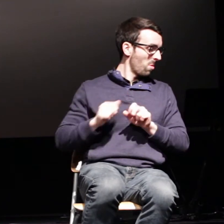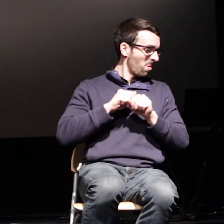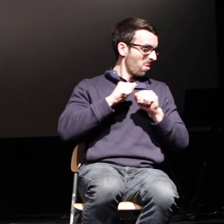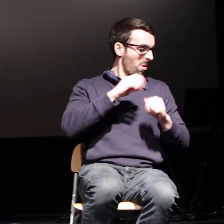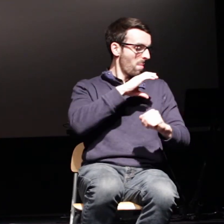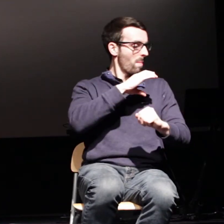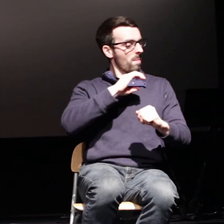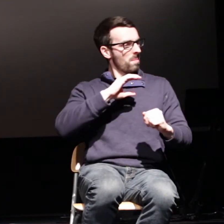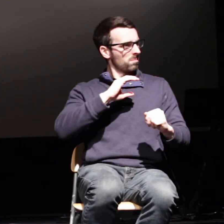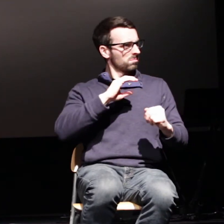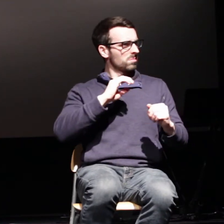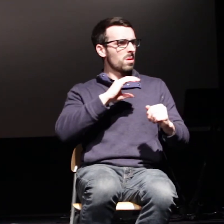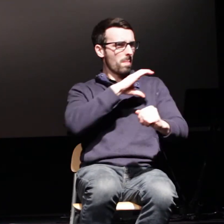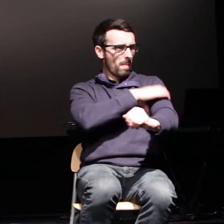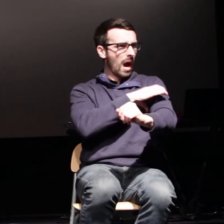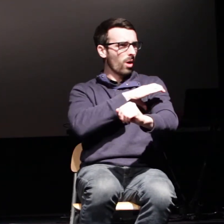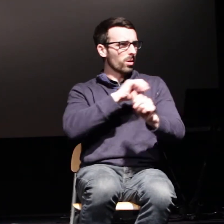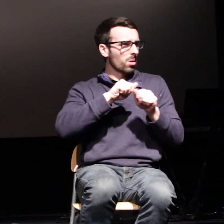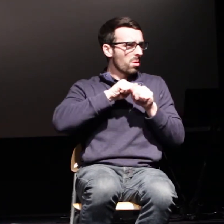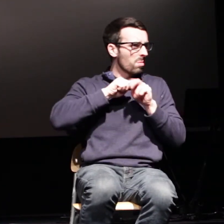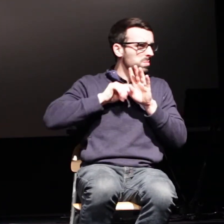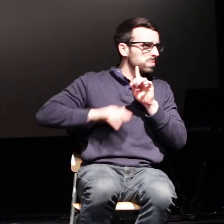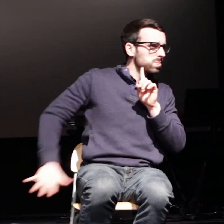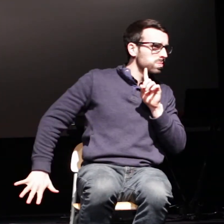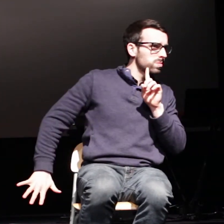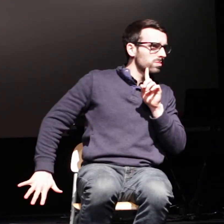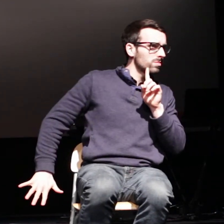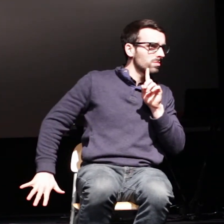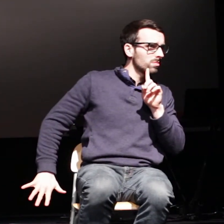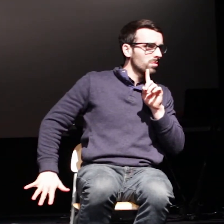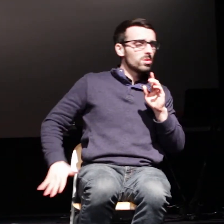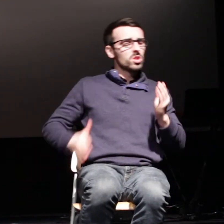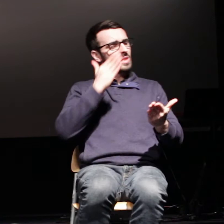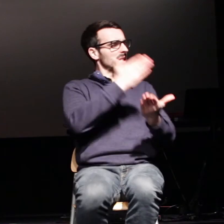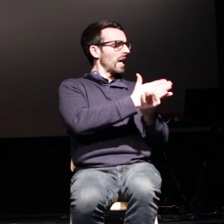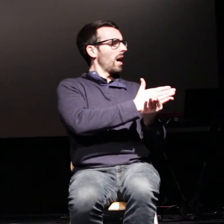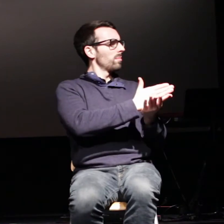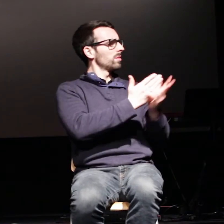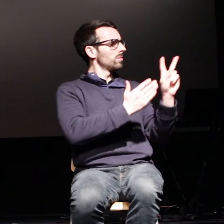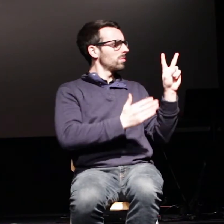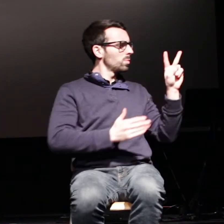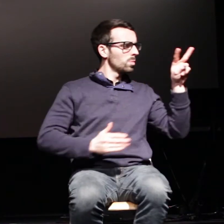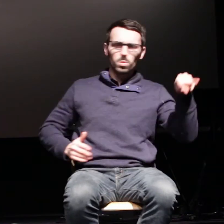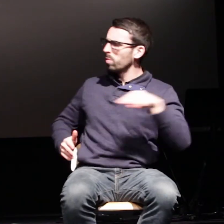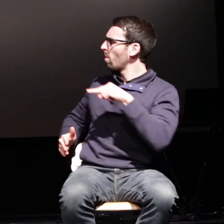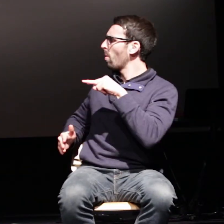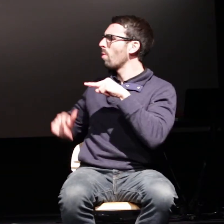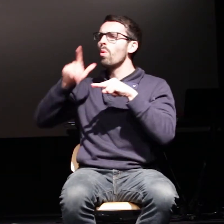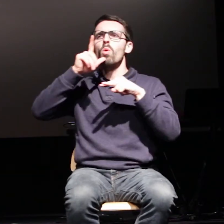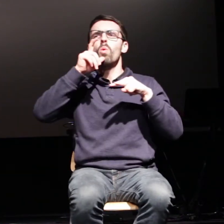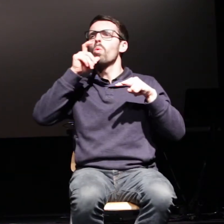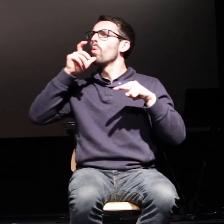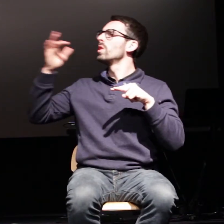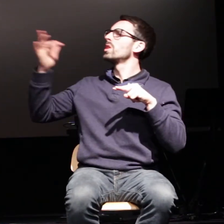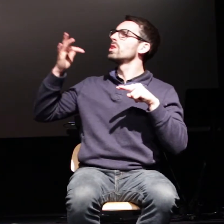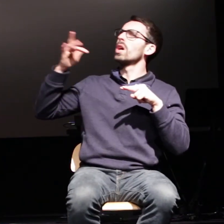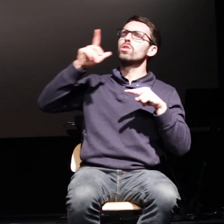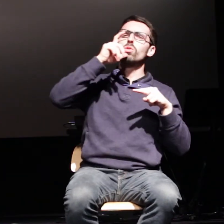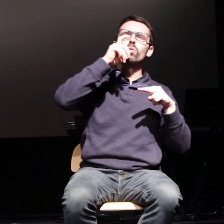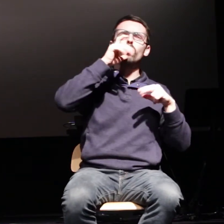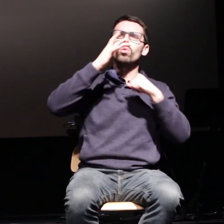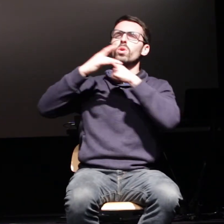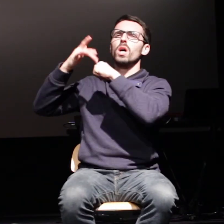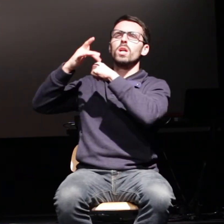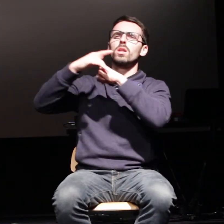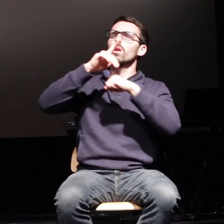stops the whole parade that's going to Jairus' house for his sick daughter. And he's insisting, who did this? Who touched me? Who experienced